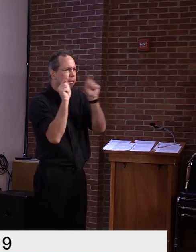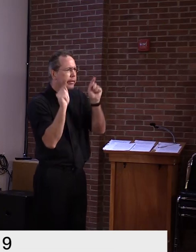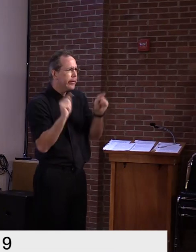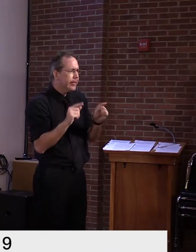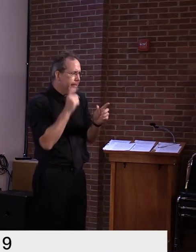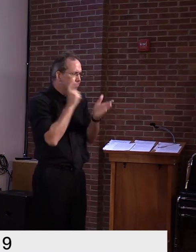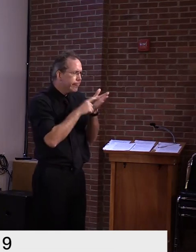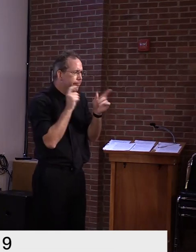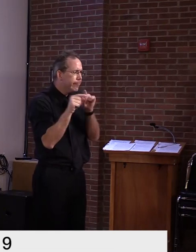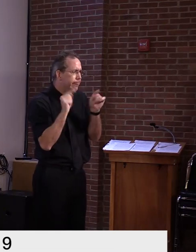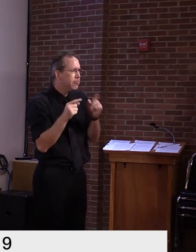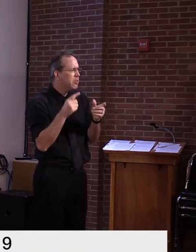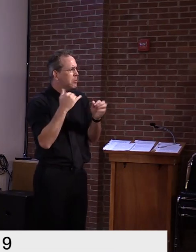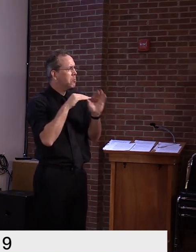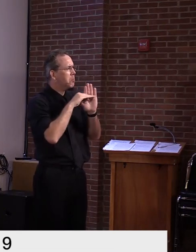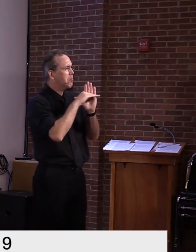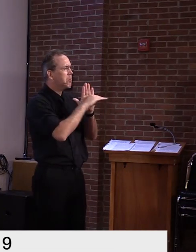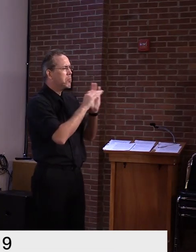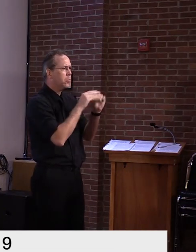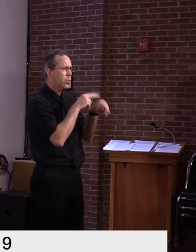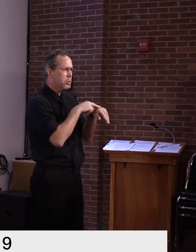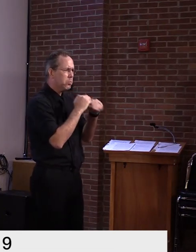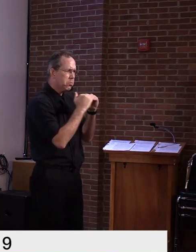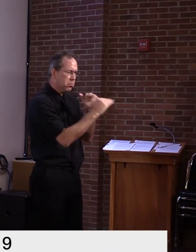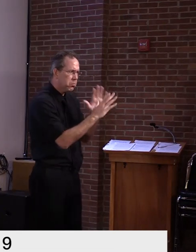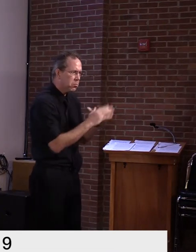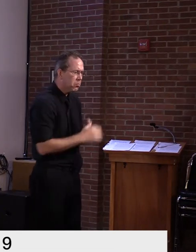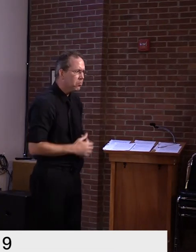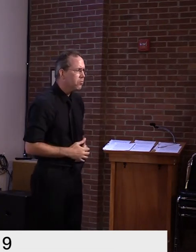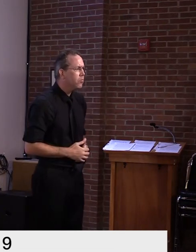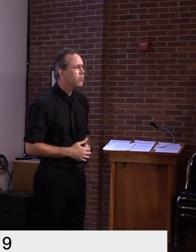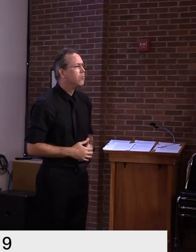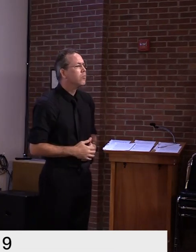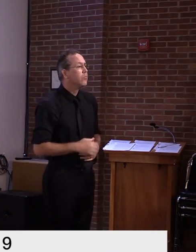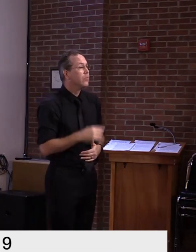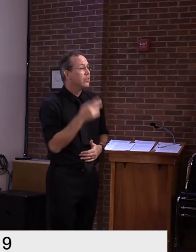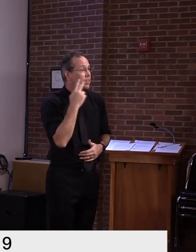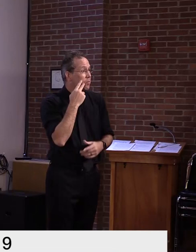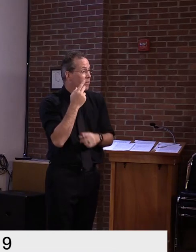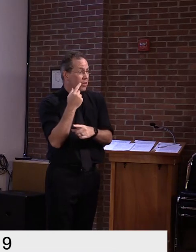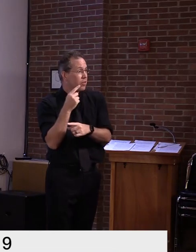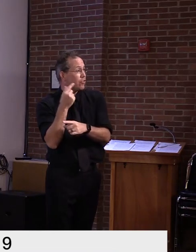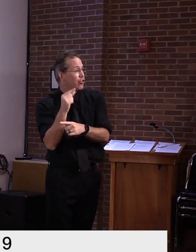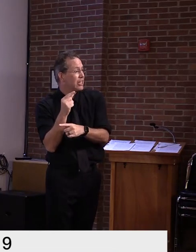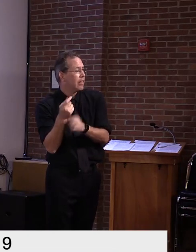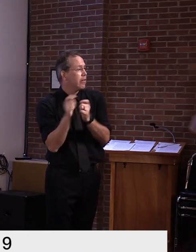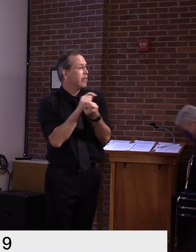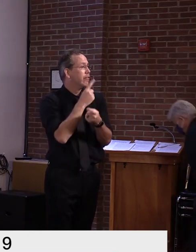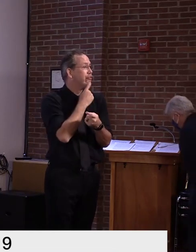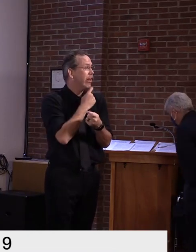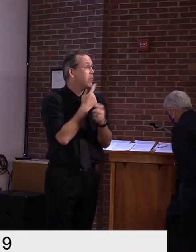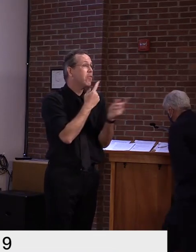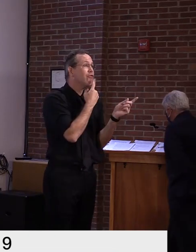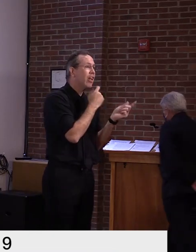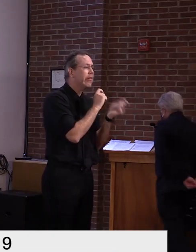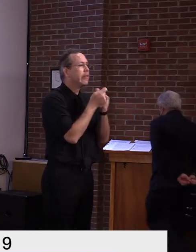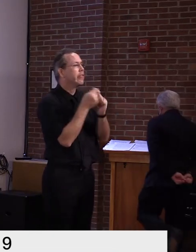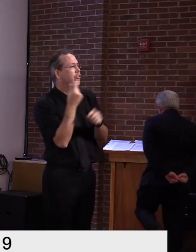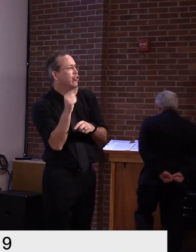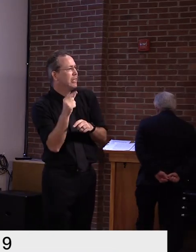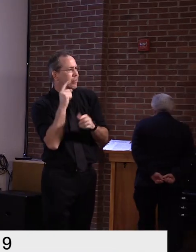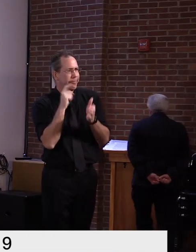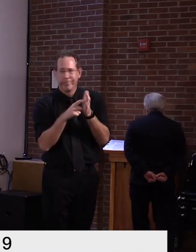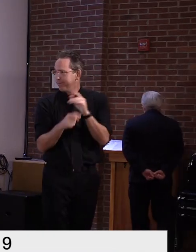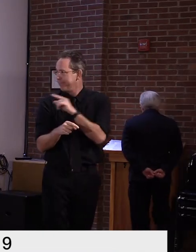stability when you look at the county by county comparison map. Some areas of improvement, some areas where there's worsening, but nothing that stands out